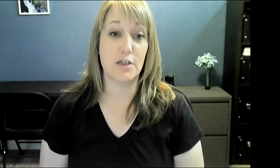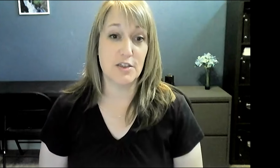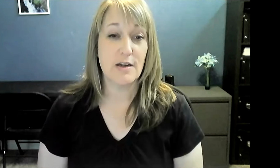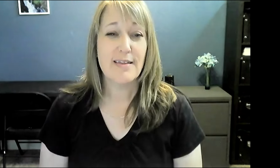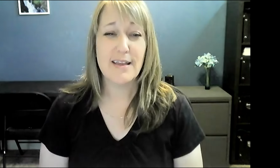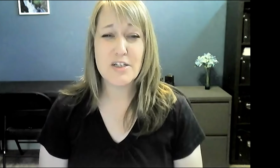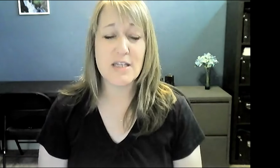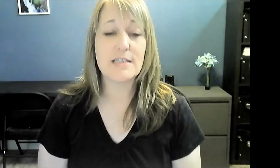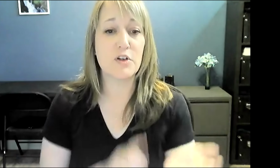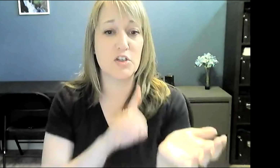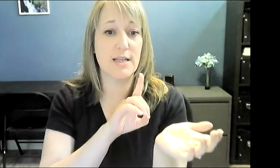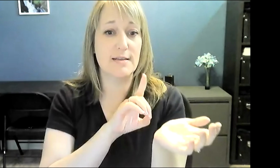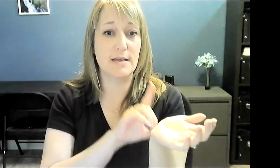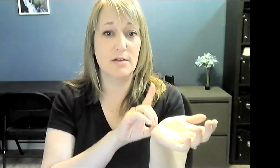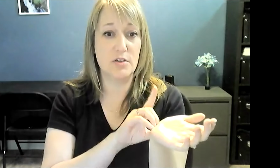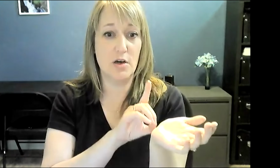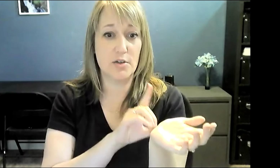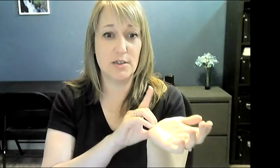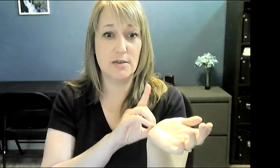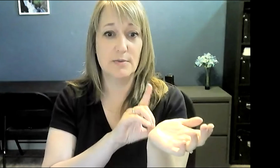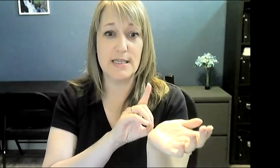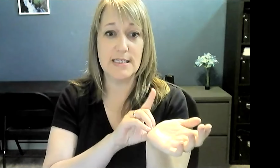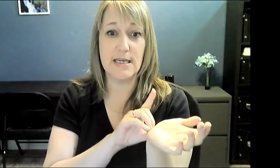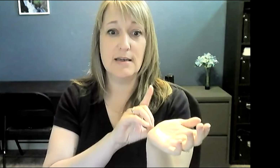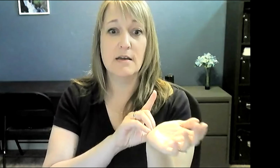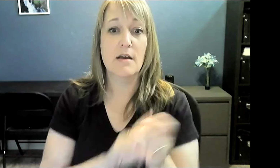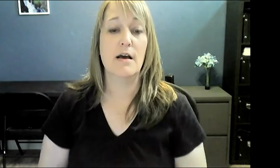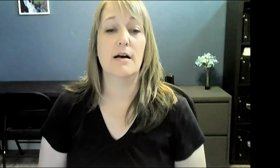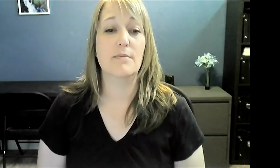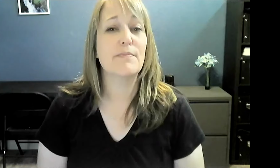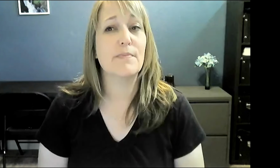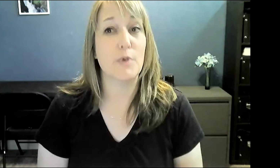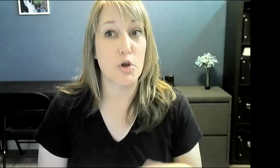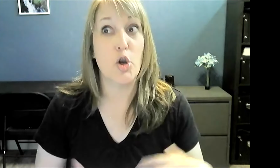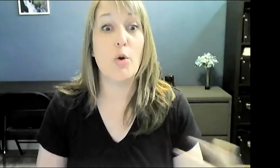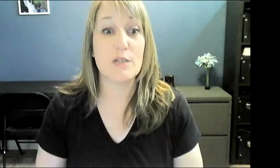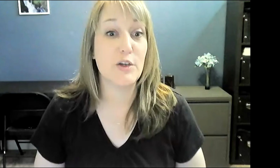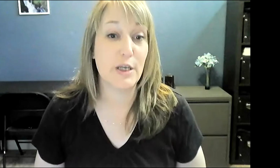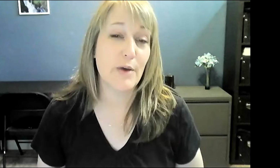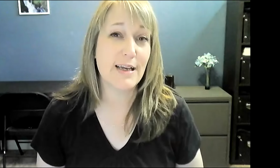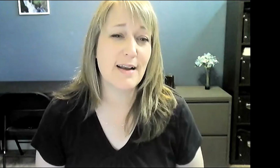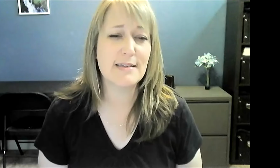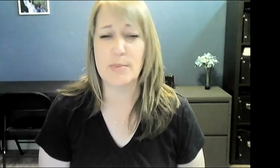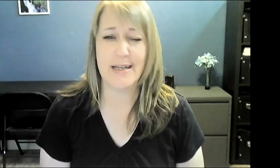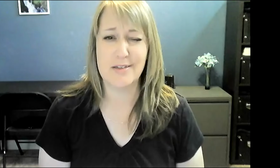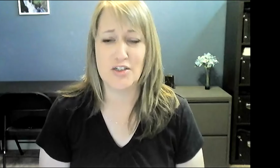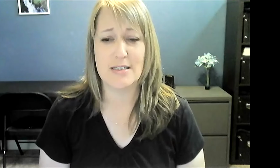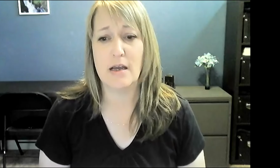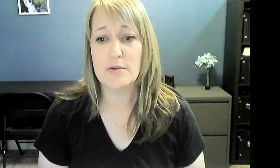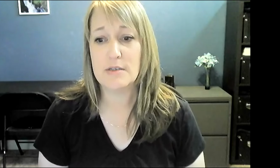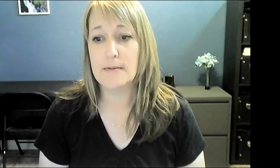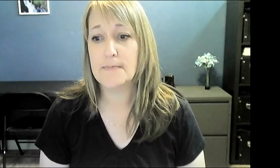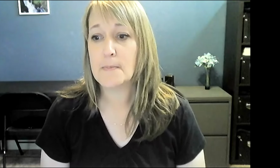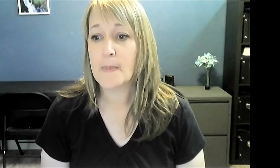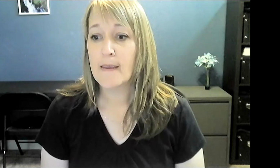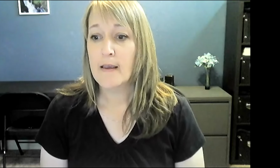doctor. The initialized version is doctor with a D. Know it so you can recognize it, but I suggest not using